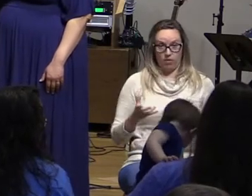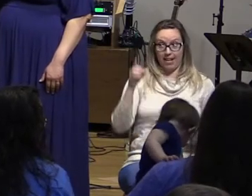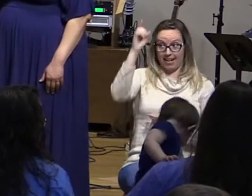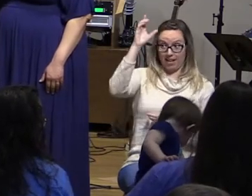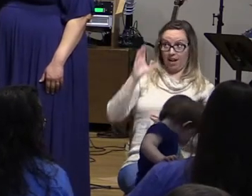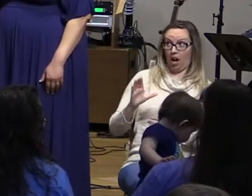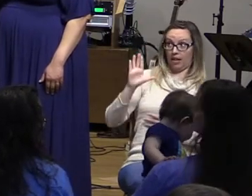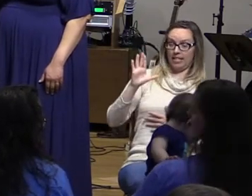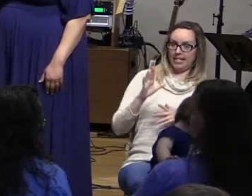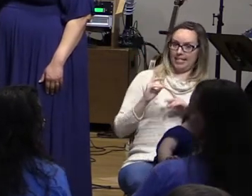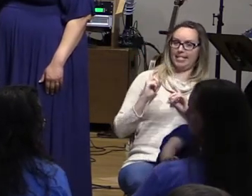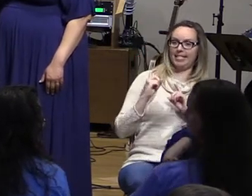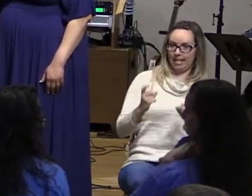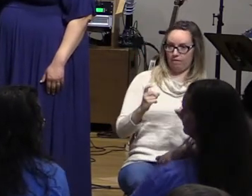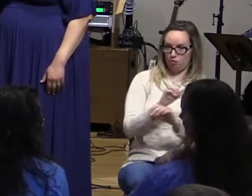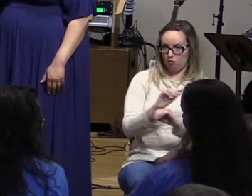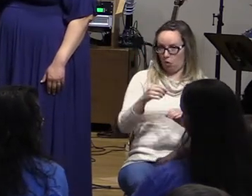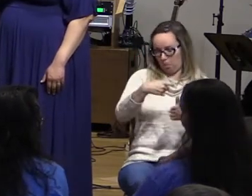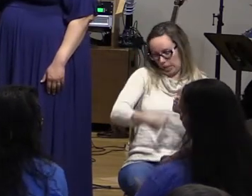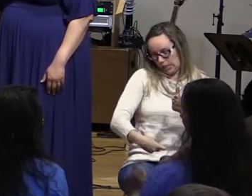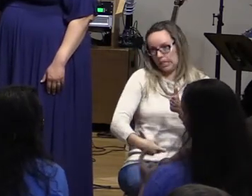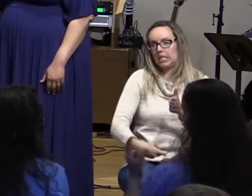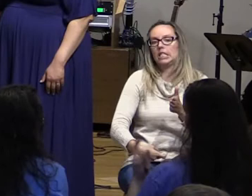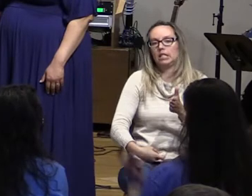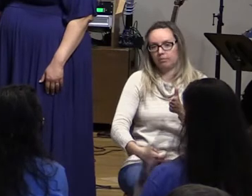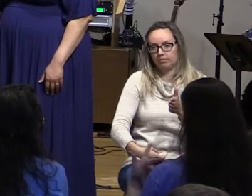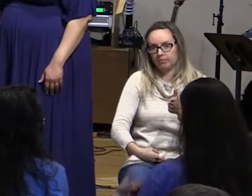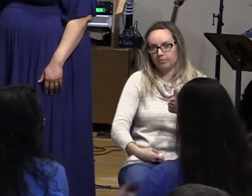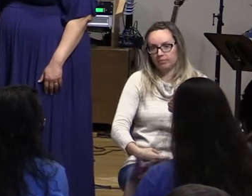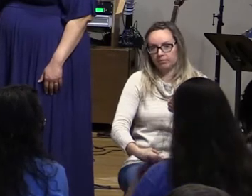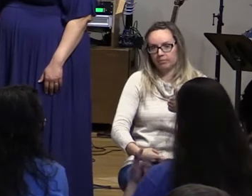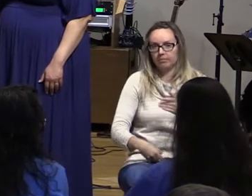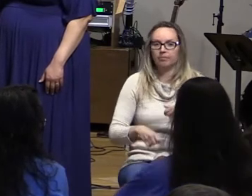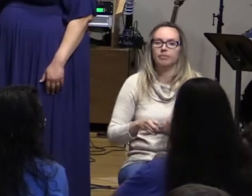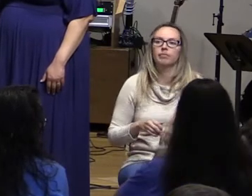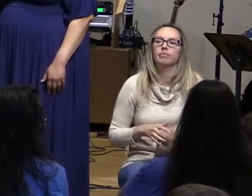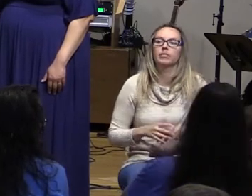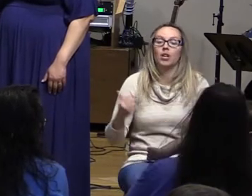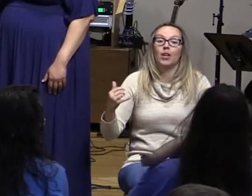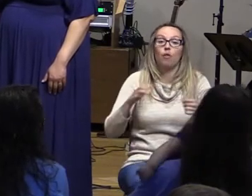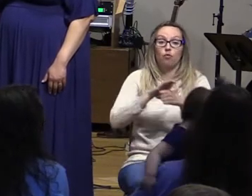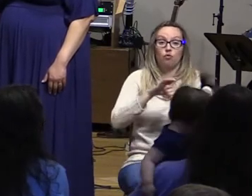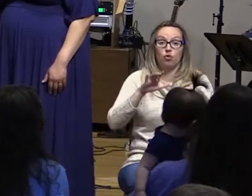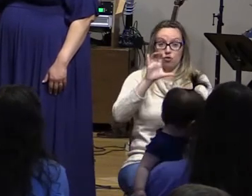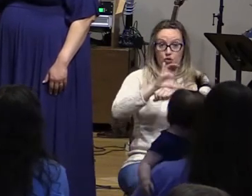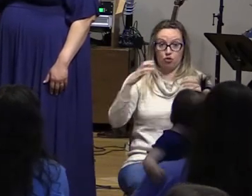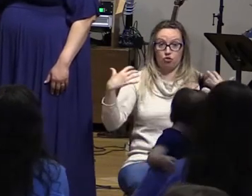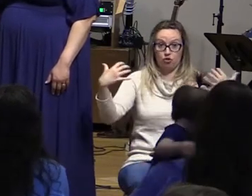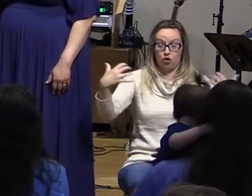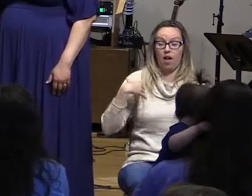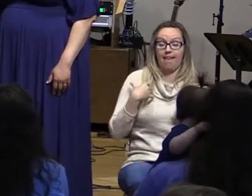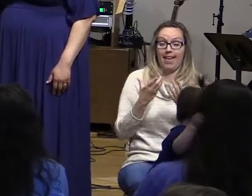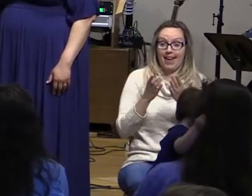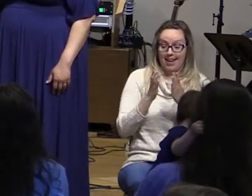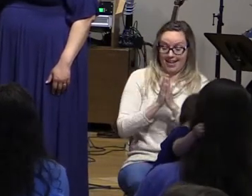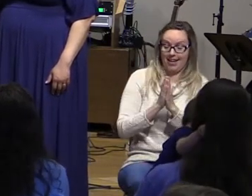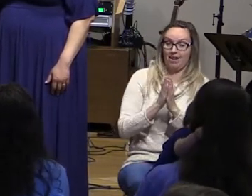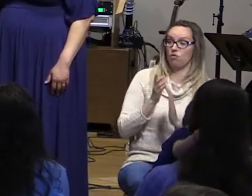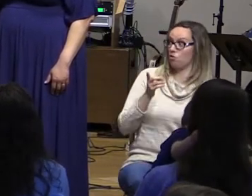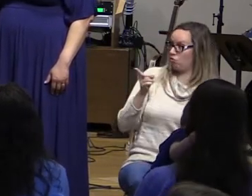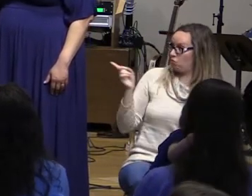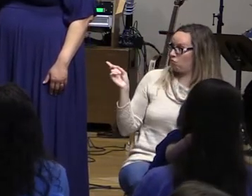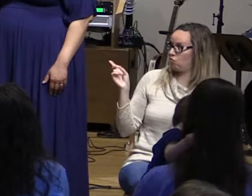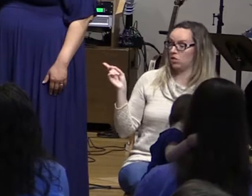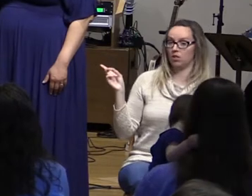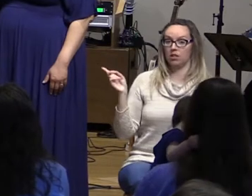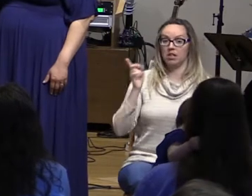gift without price. So on behalf of the whole church, I ask you, do you